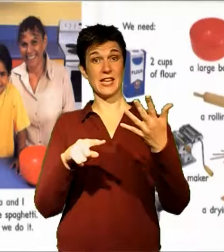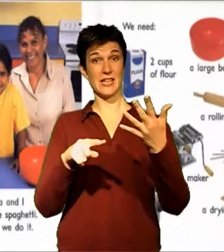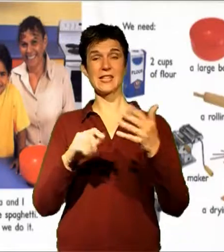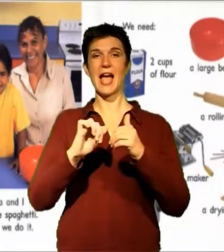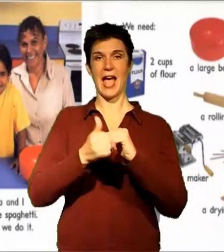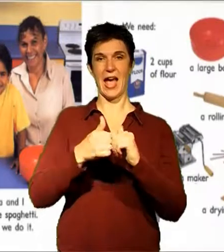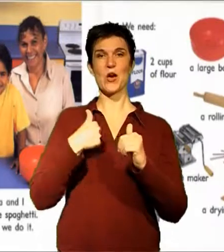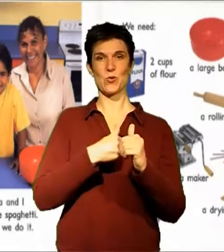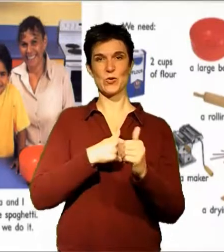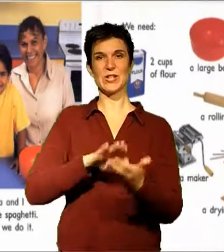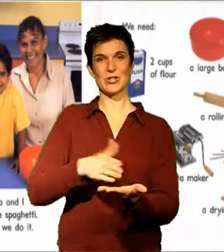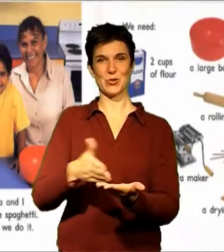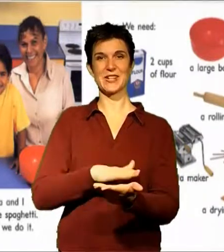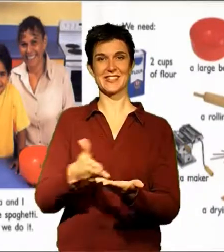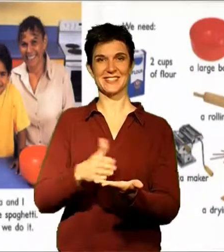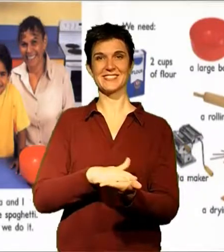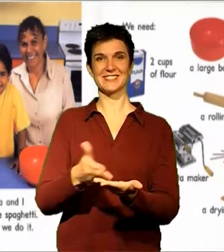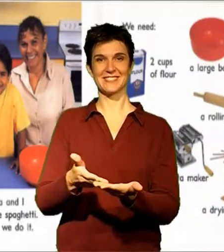This is how we do it.